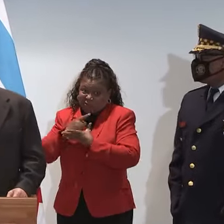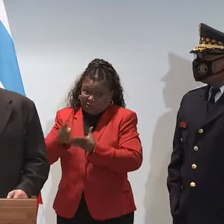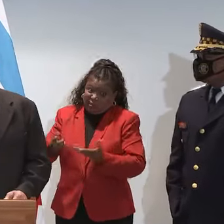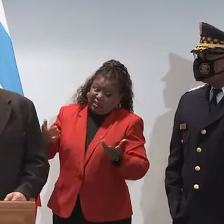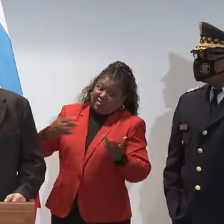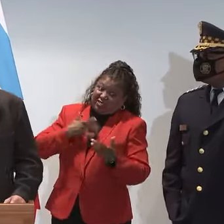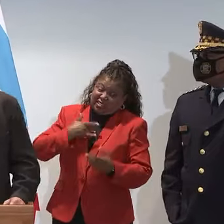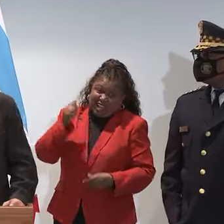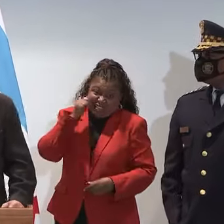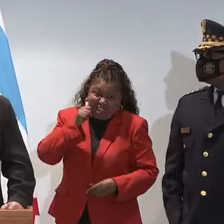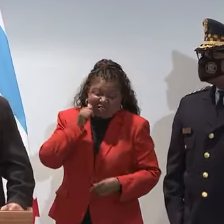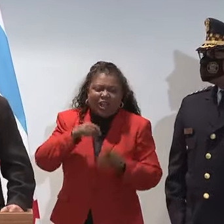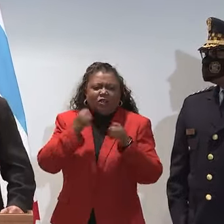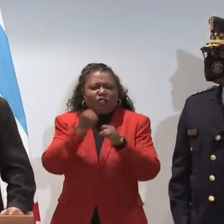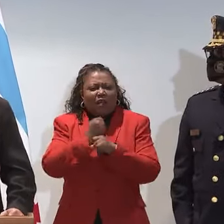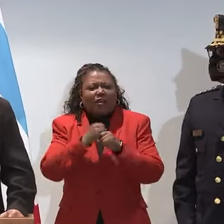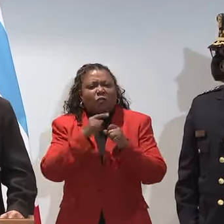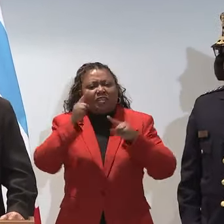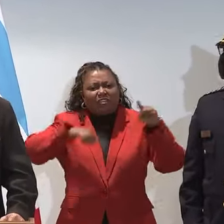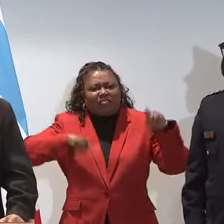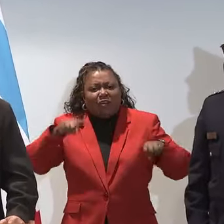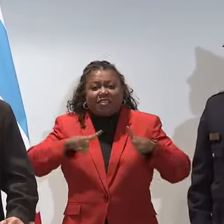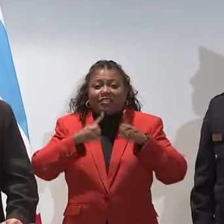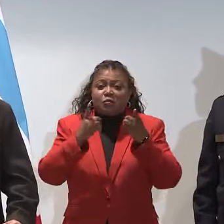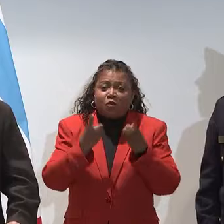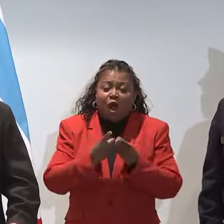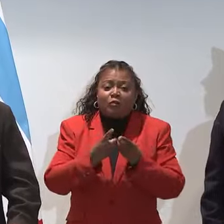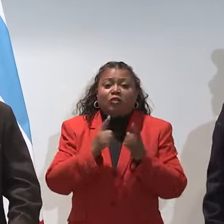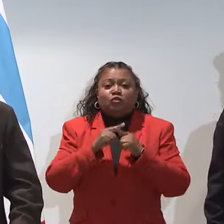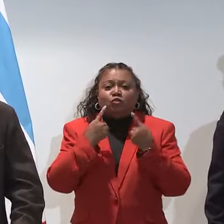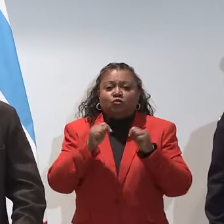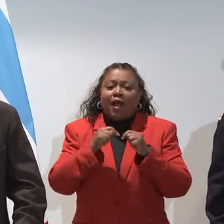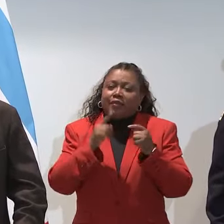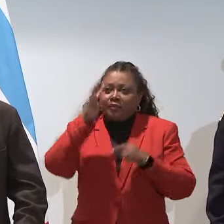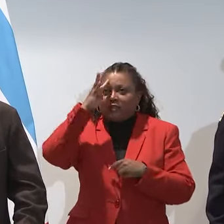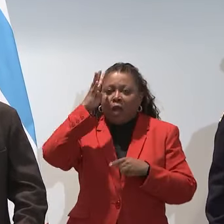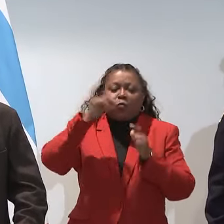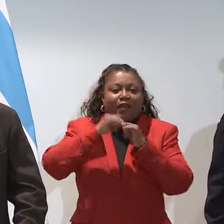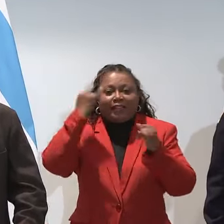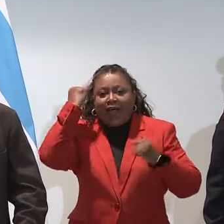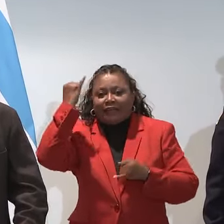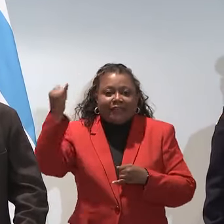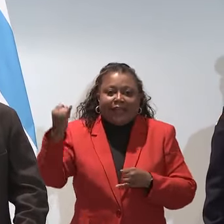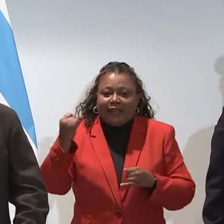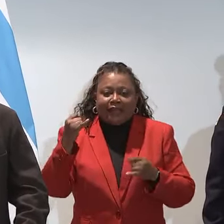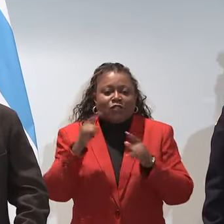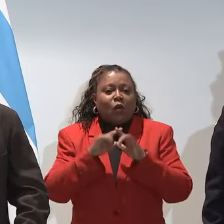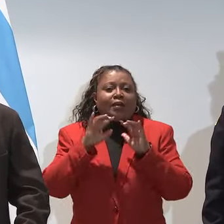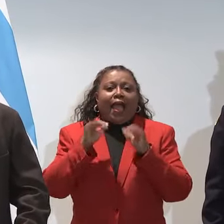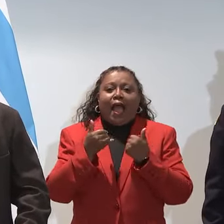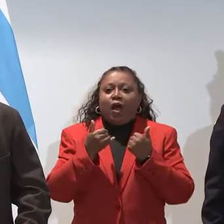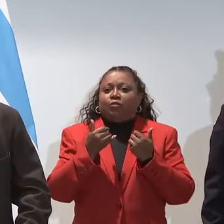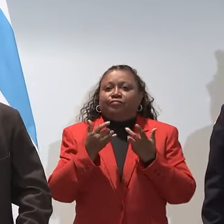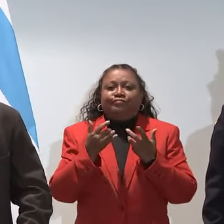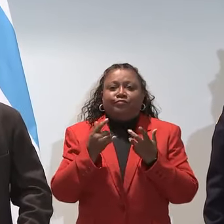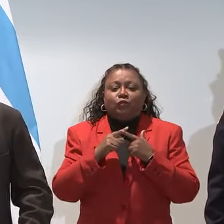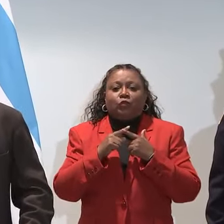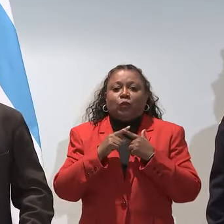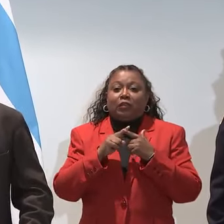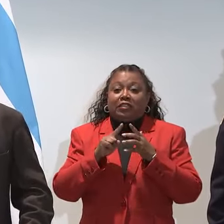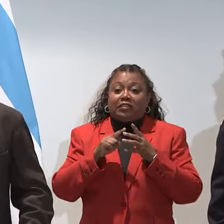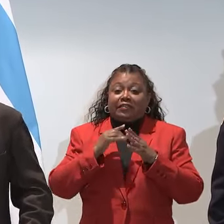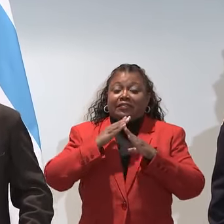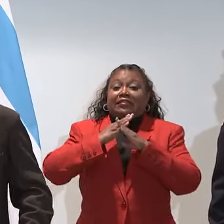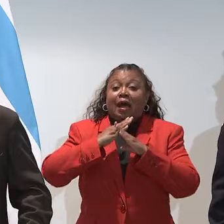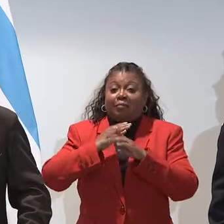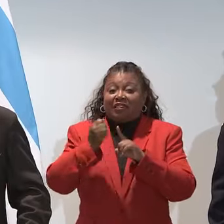week. Strategizing with these various departments to try to come up with ideas on how to stem the